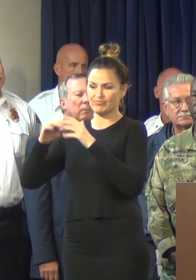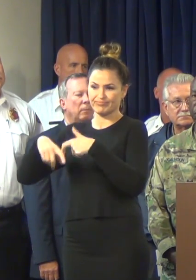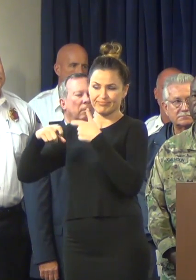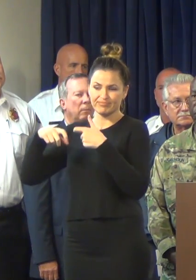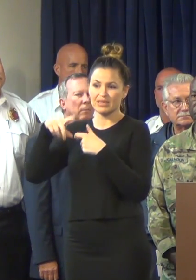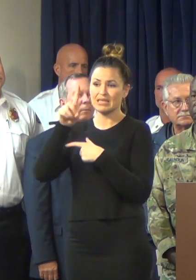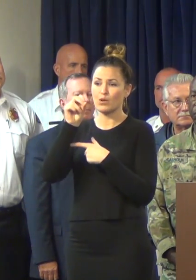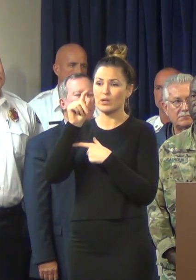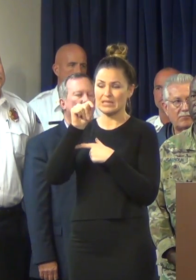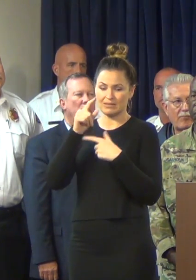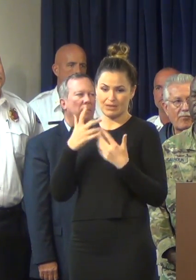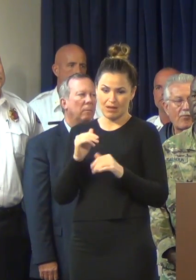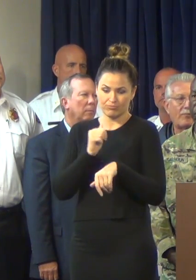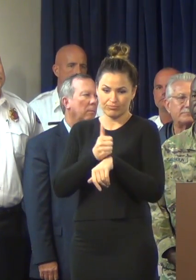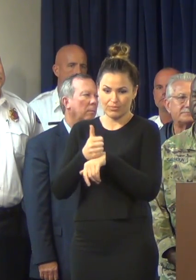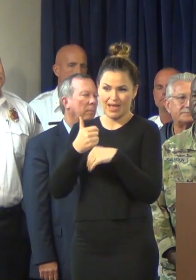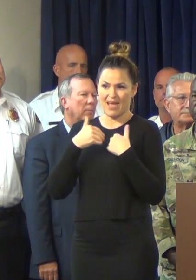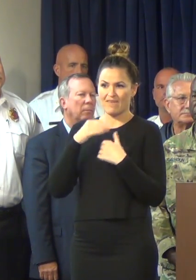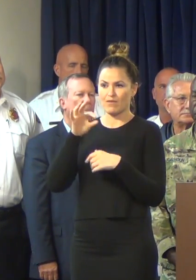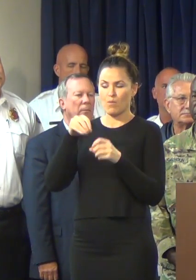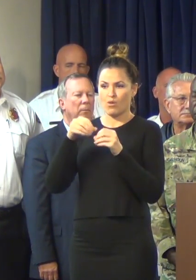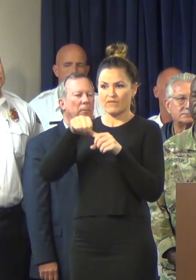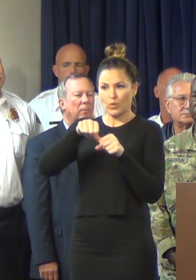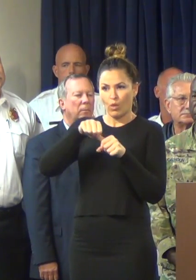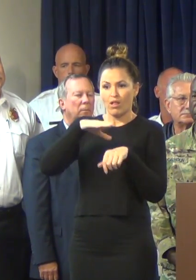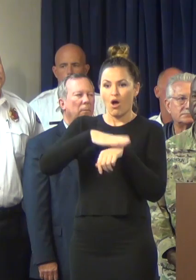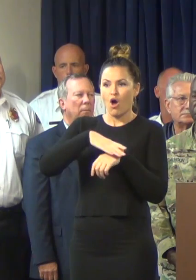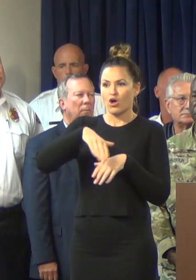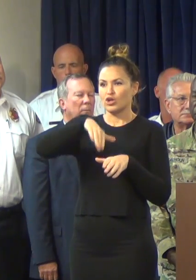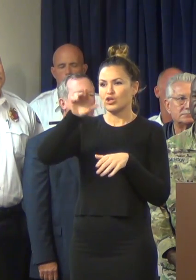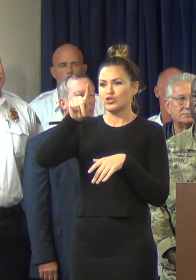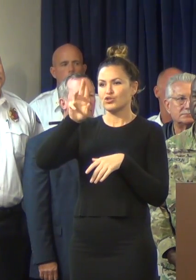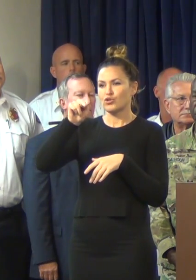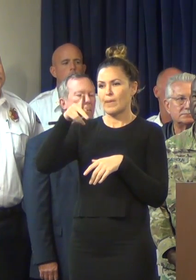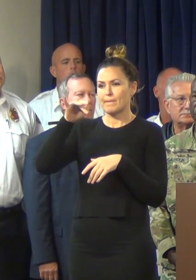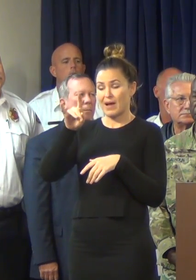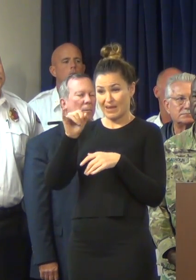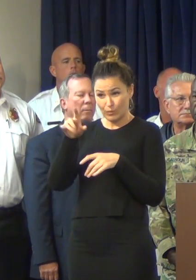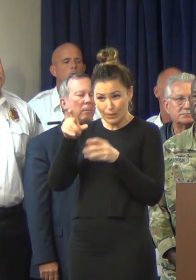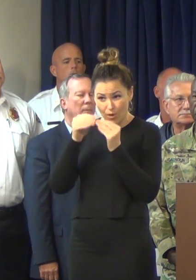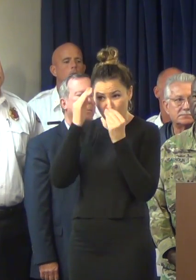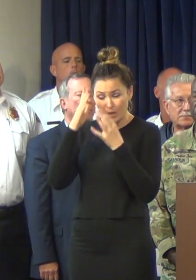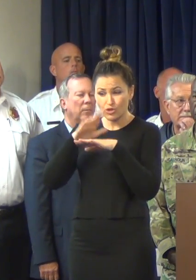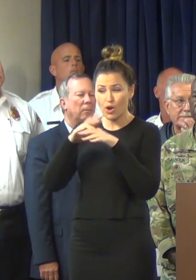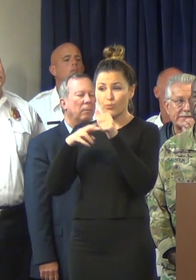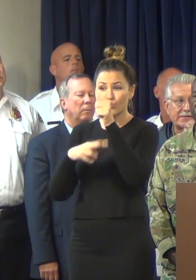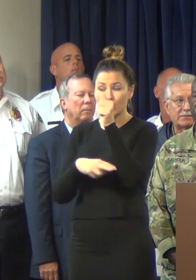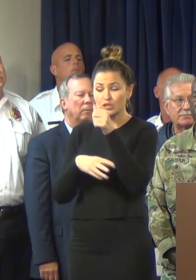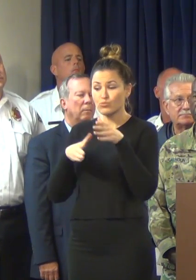is fuel and road rangers on Florida's turnpikes. If you want information on road and bridge closures, go to